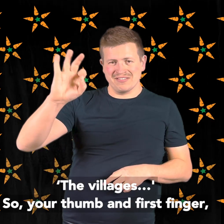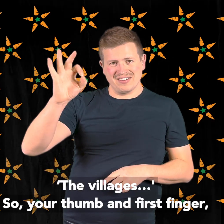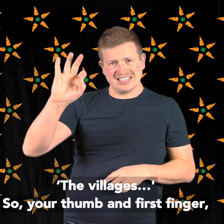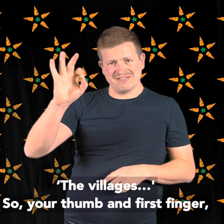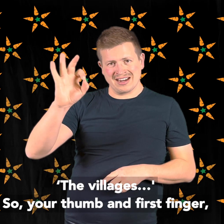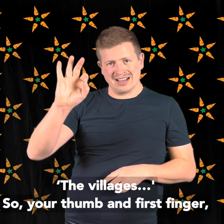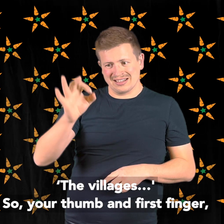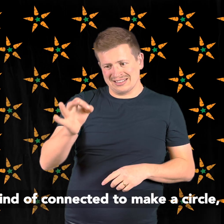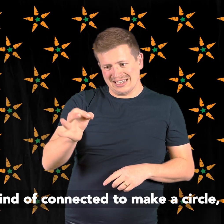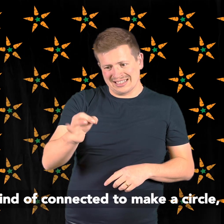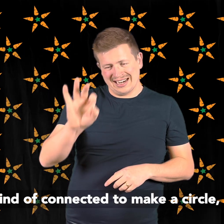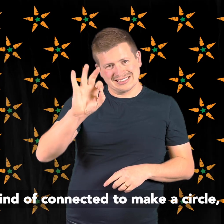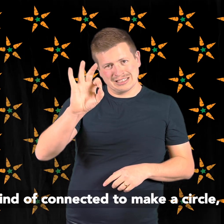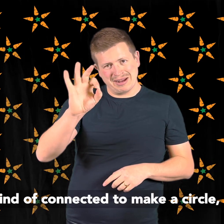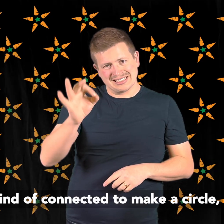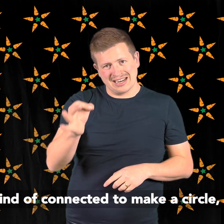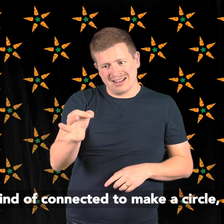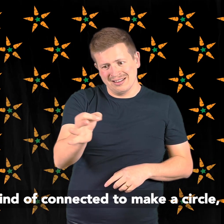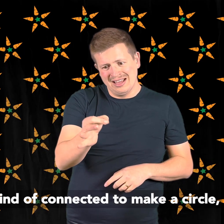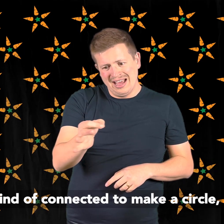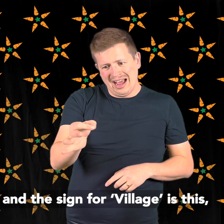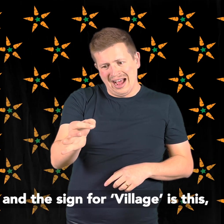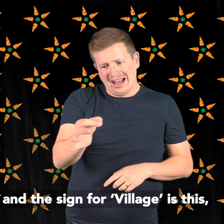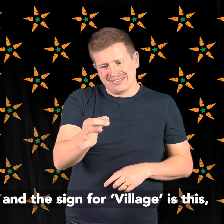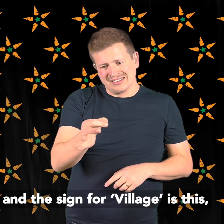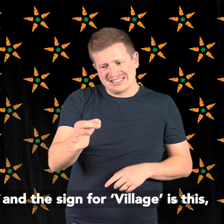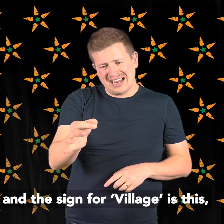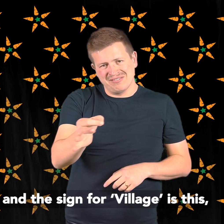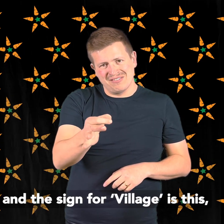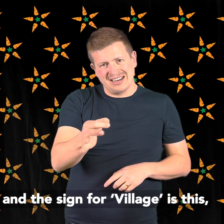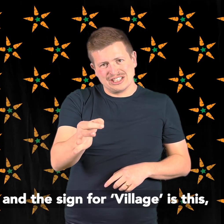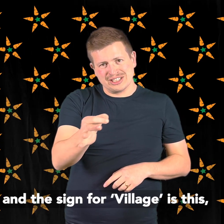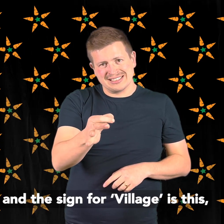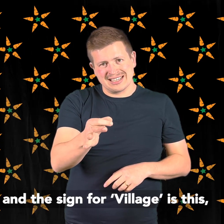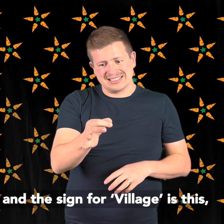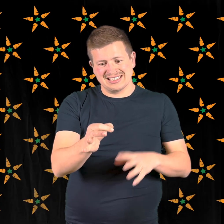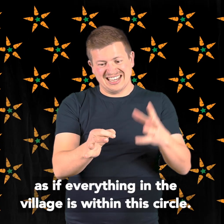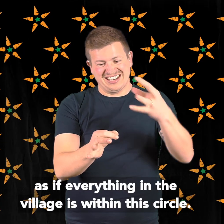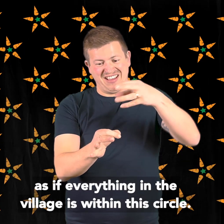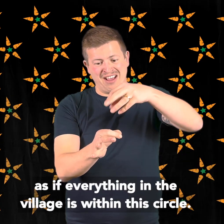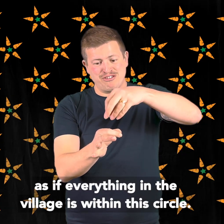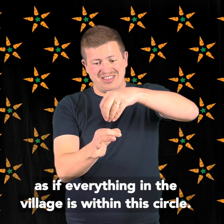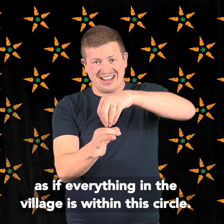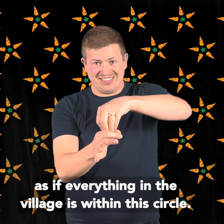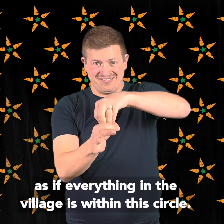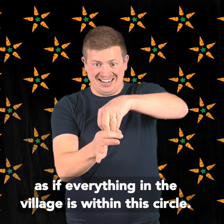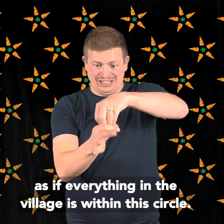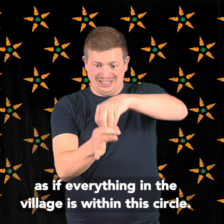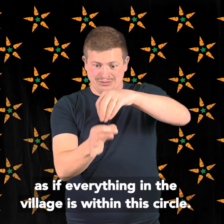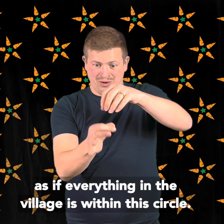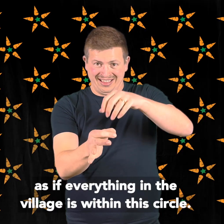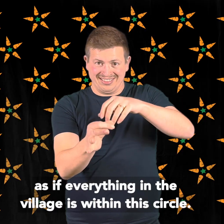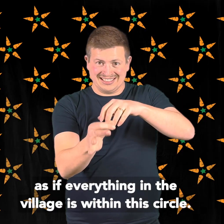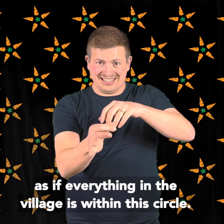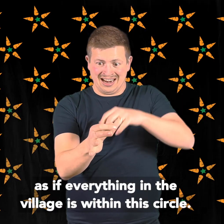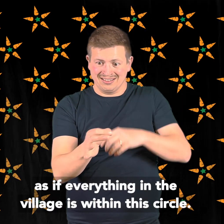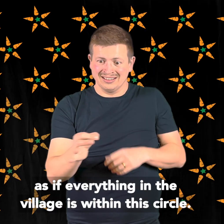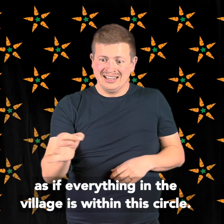first finger kind of connected to make a circle, and the sign for village is this, as if everything in the village is within this circle.